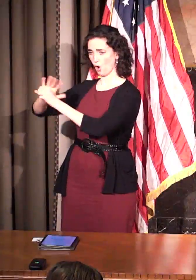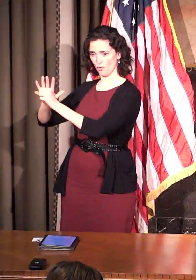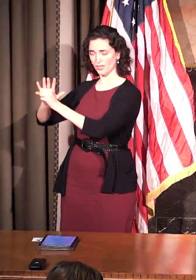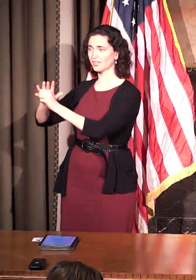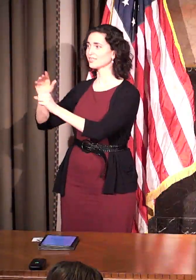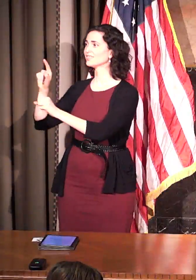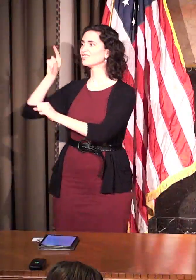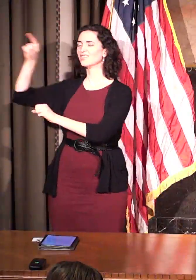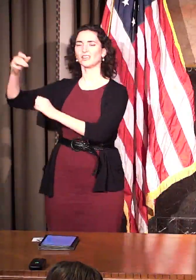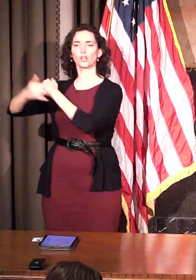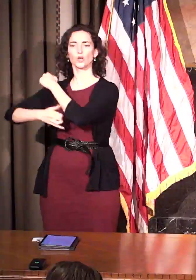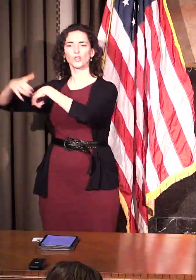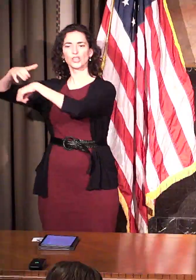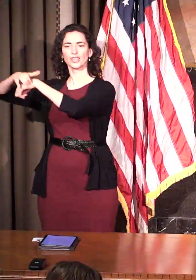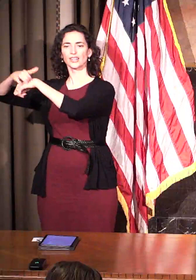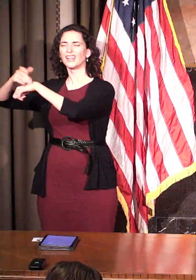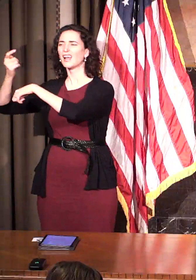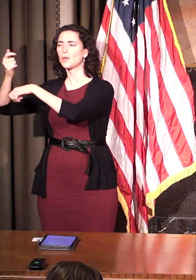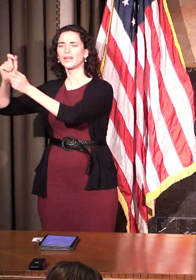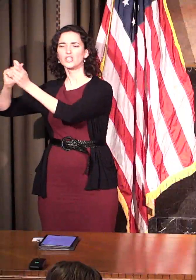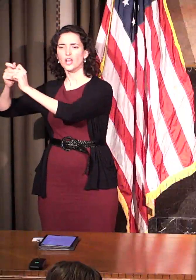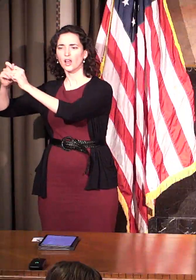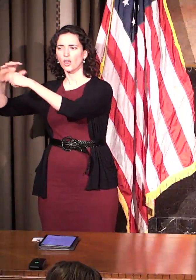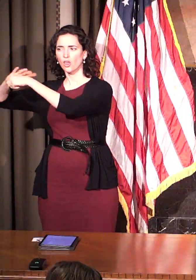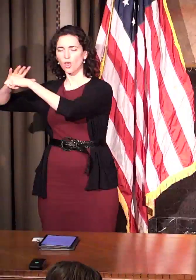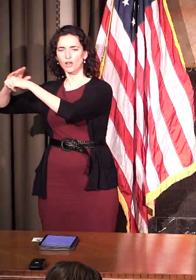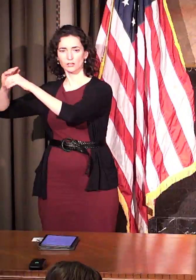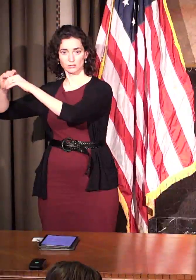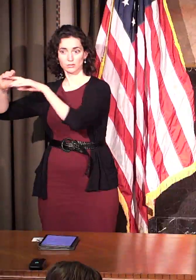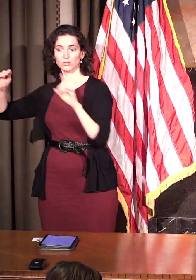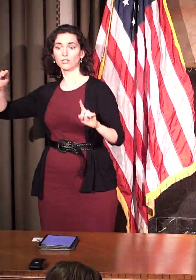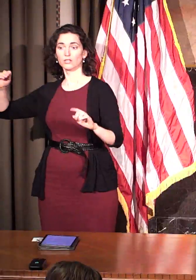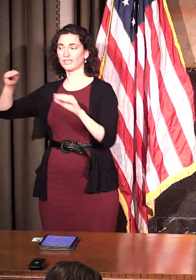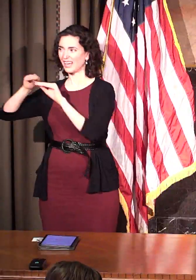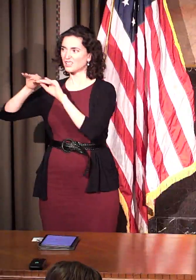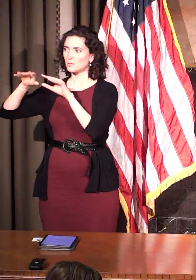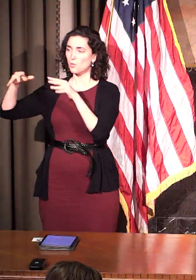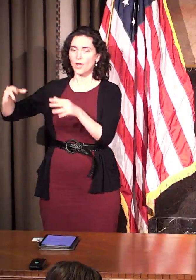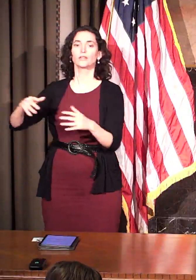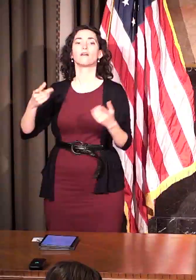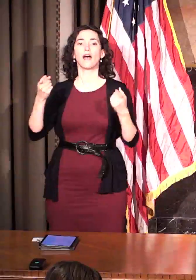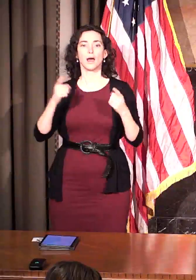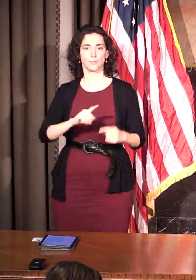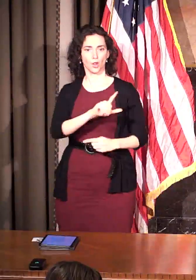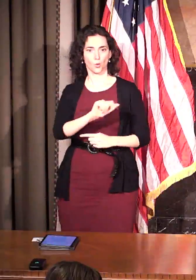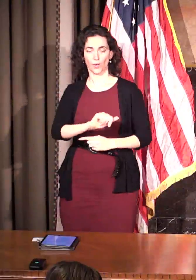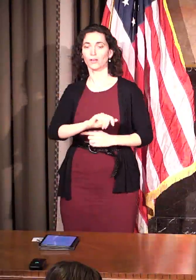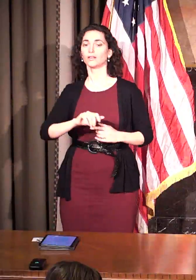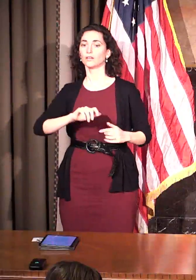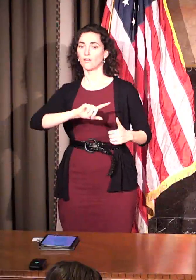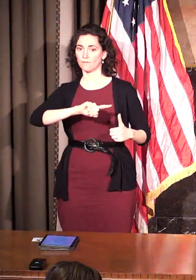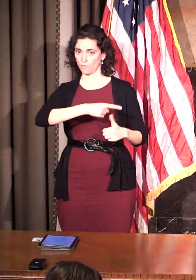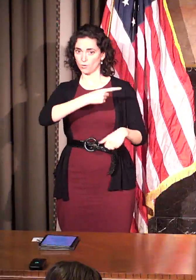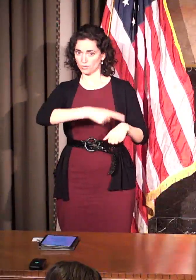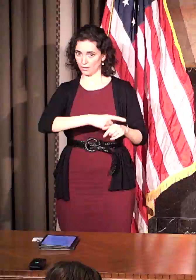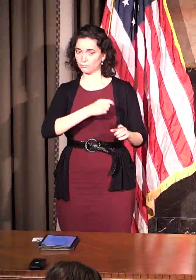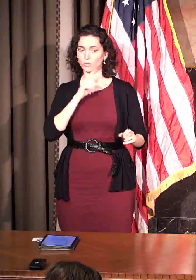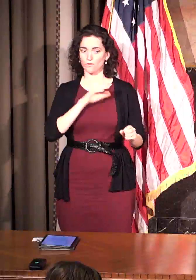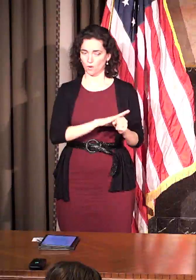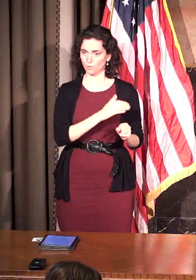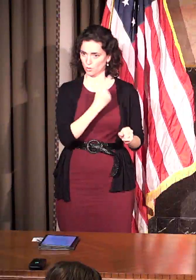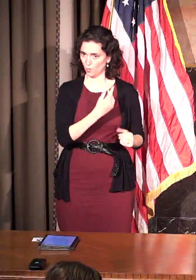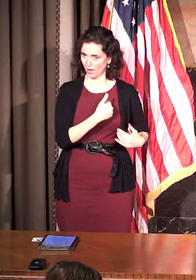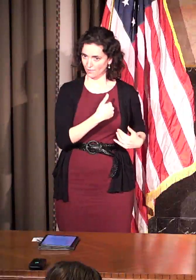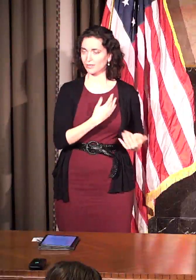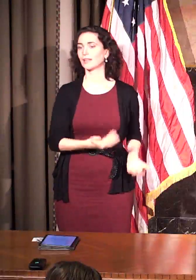variant. And one of those was in Region 5. That's in southwest Louisiana,